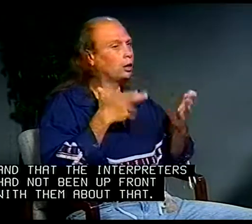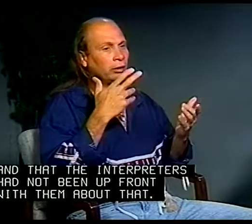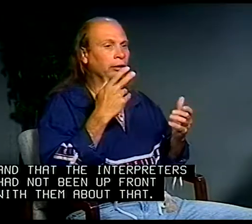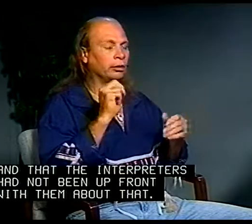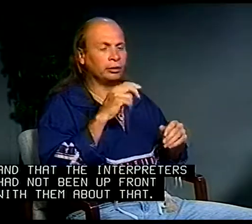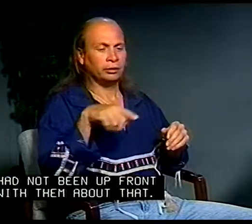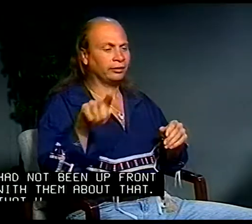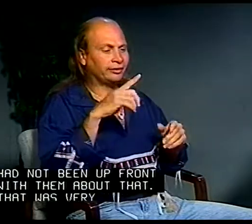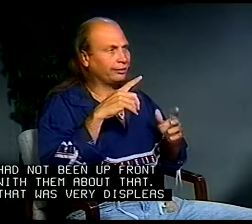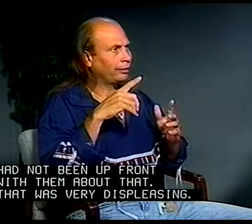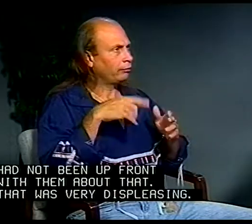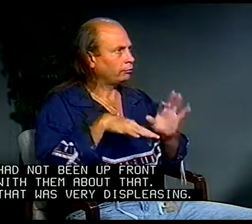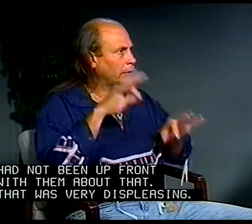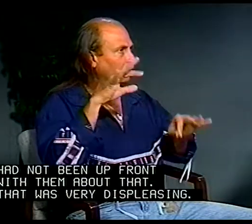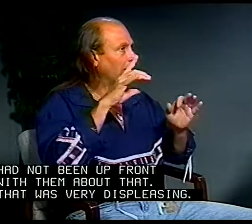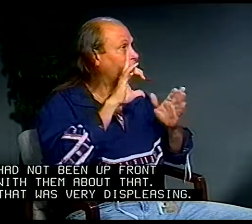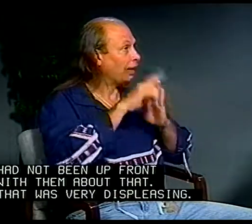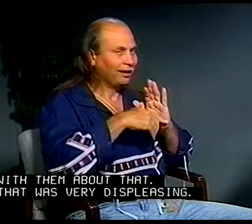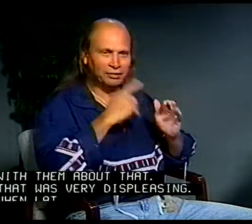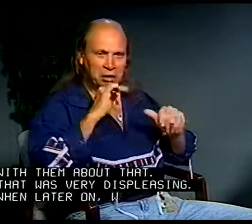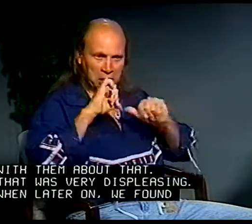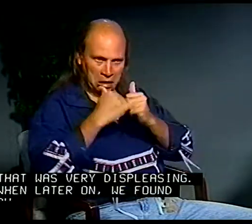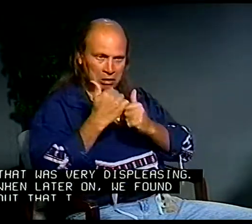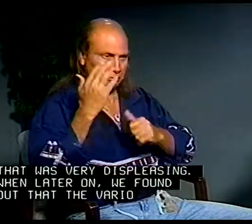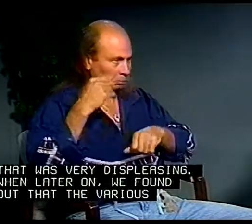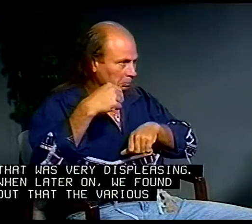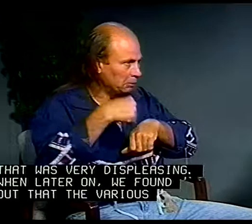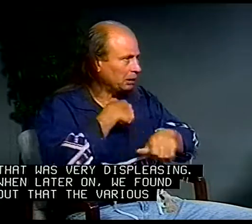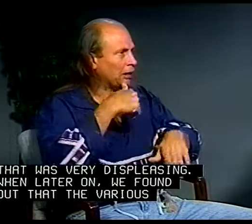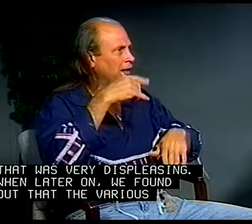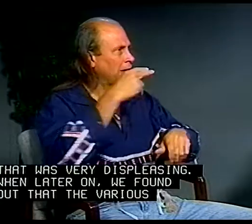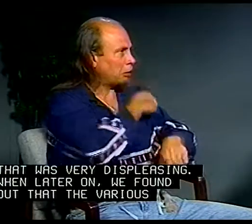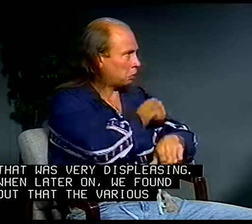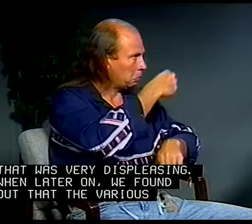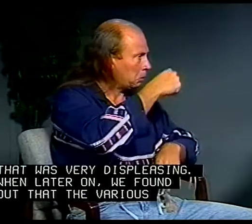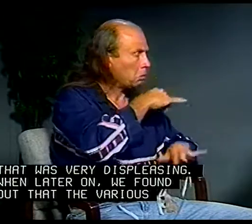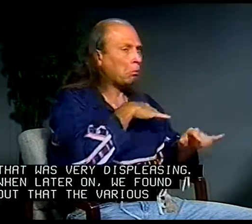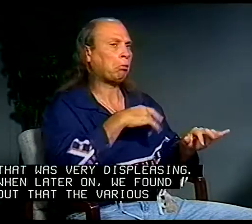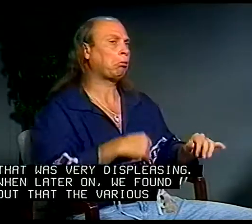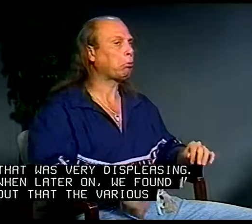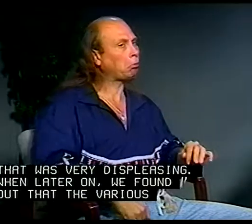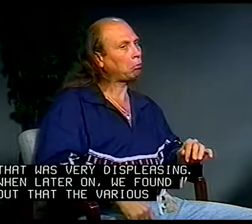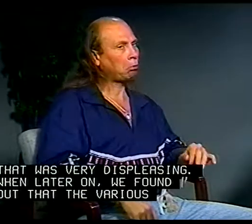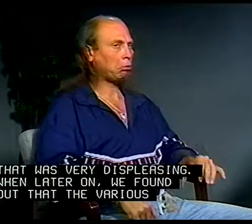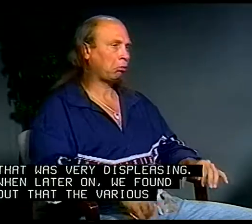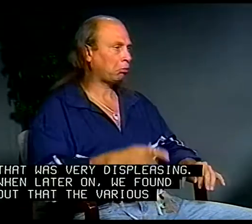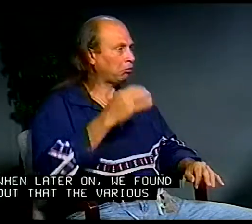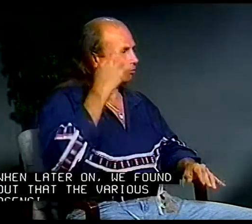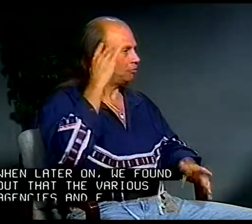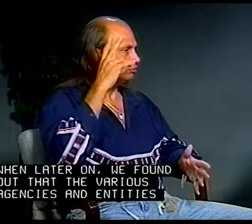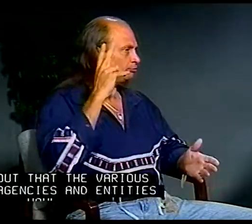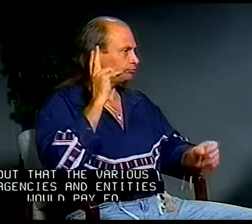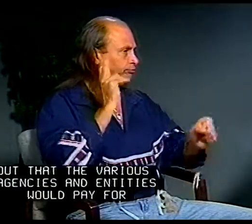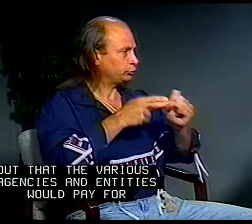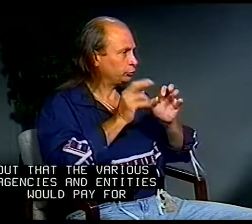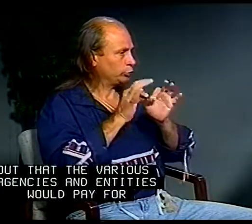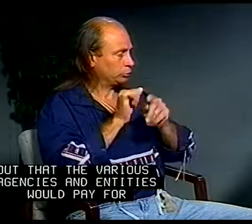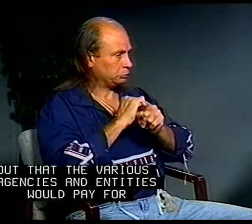interpreters hadn't been upfront with them about that. And that was very displeasing. And when later on we found out that various agencies and entities would pay